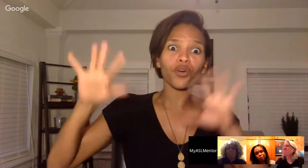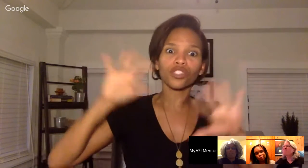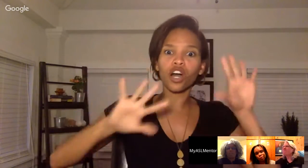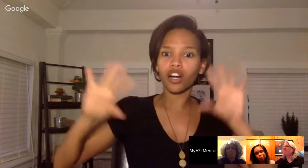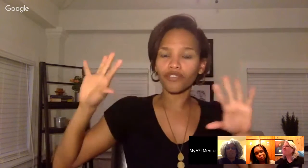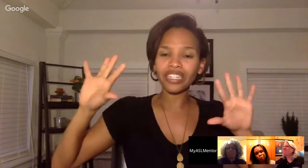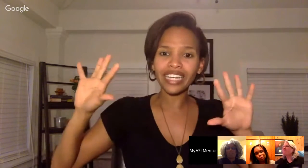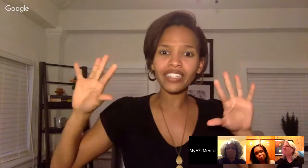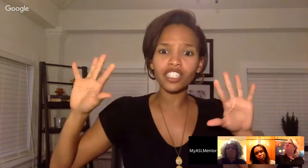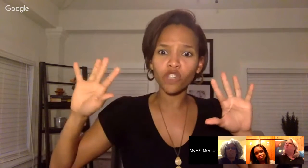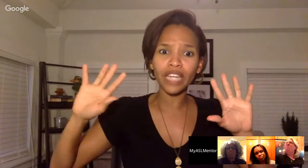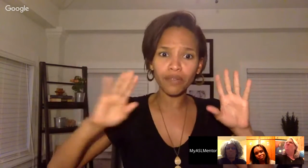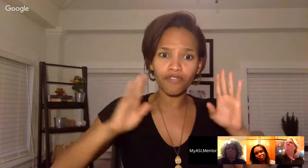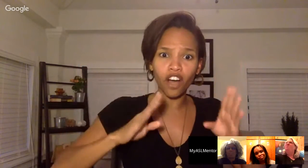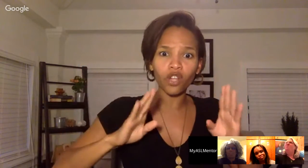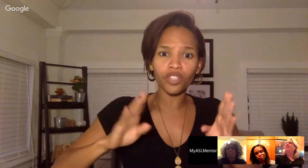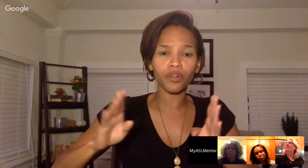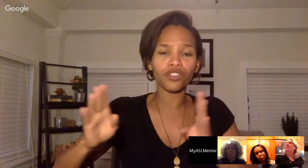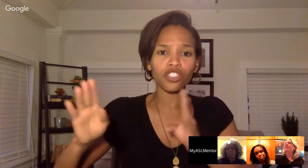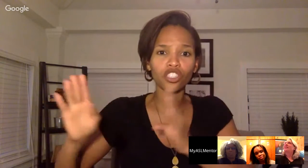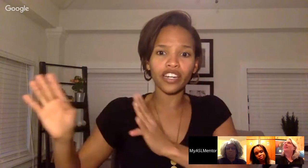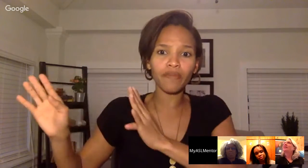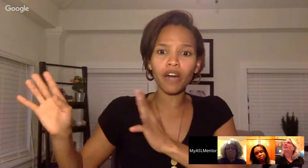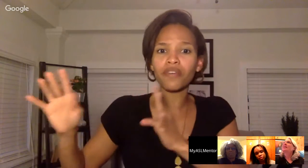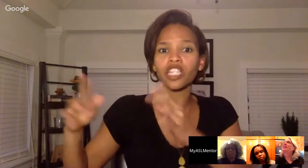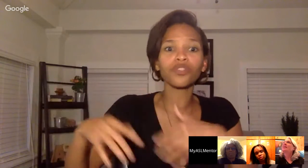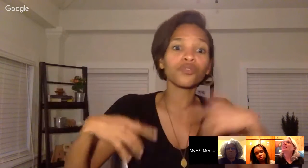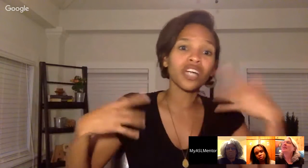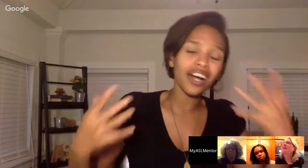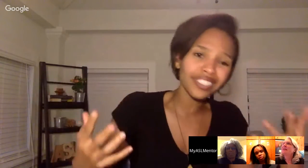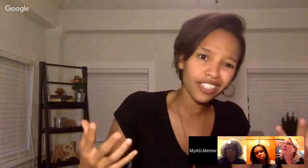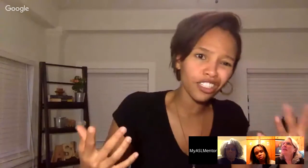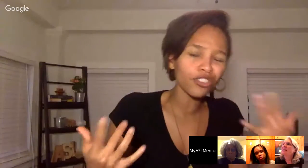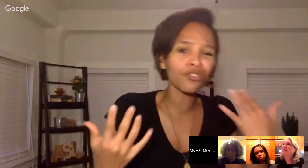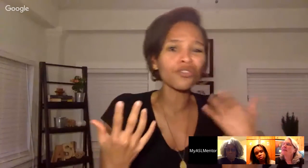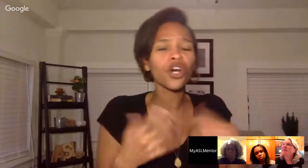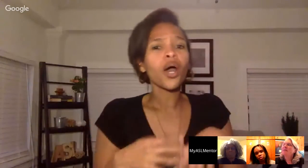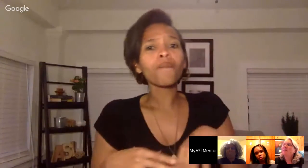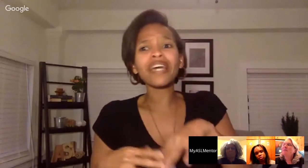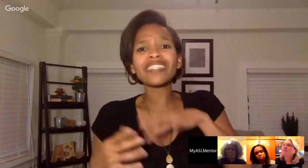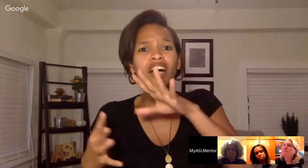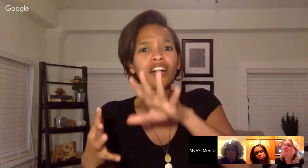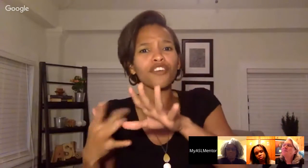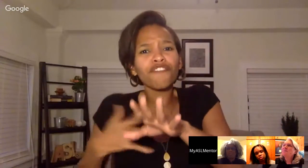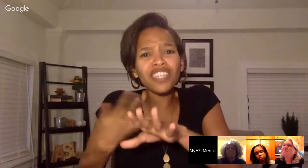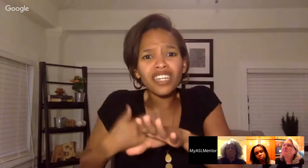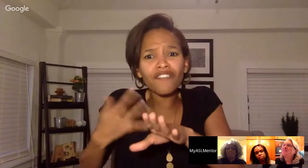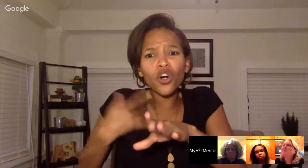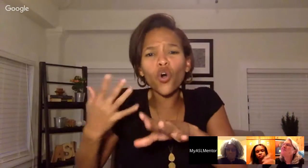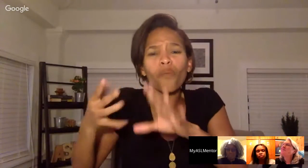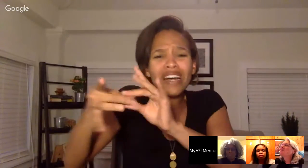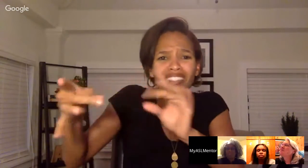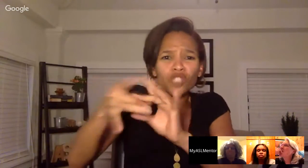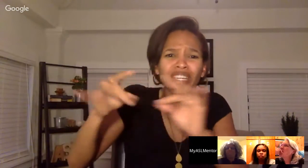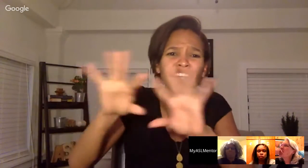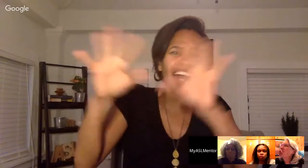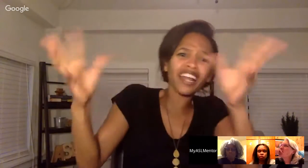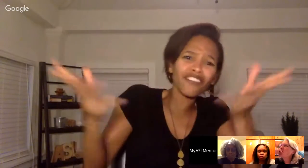throw us off. We tend to still be able to follow what the person's talking about because we use context clues, based on the feeling of the whole message, we get a kind